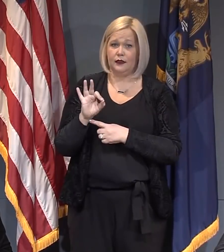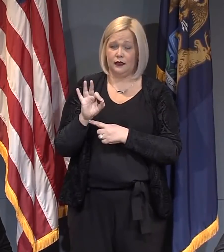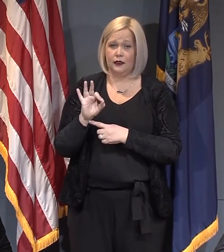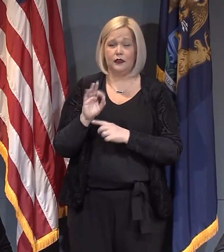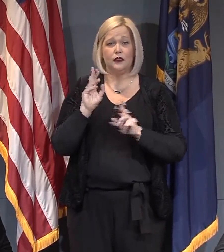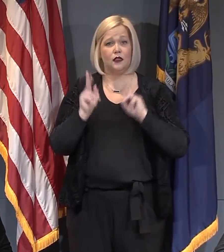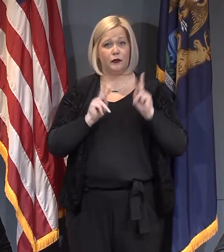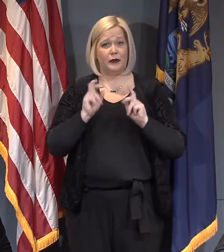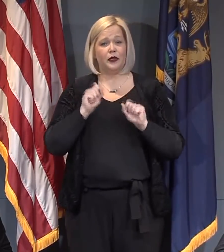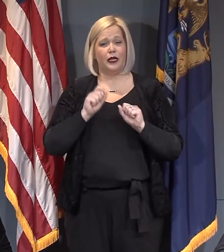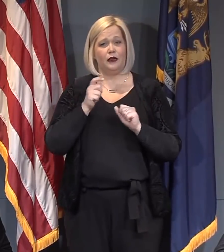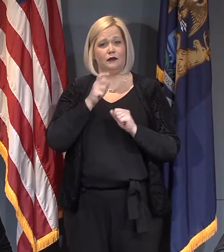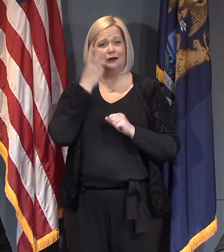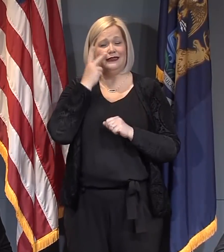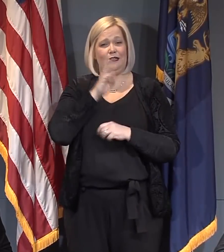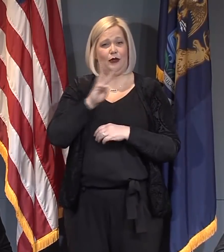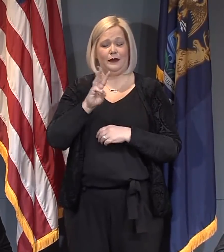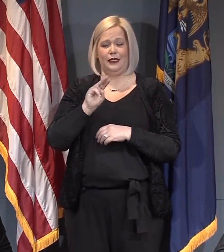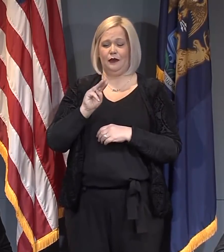can visit